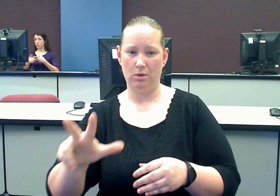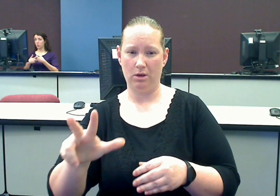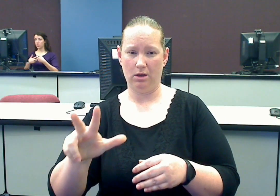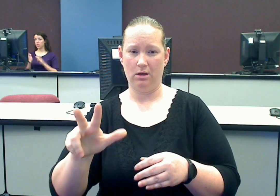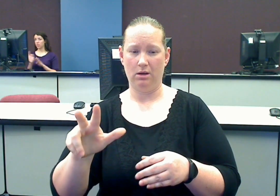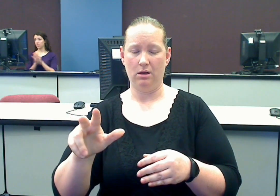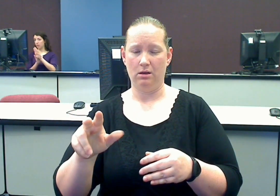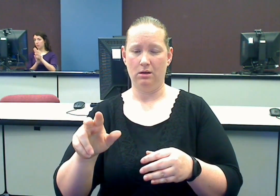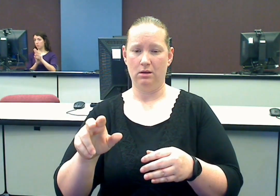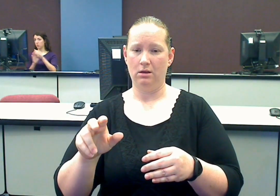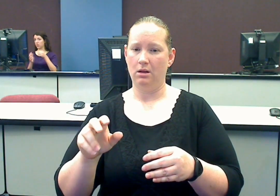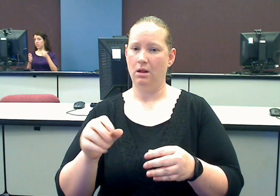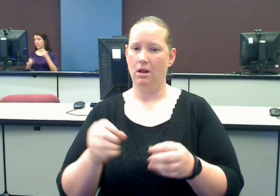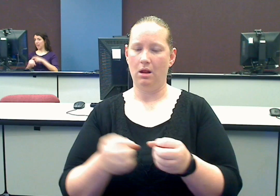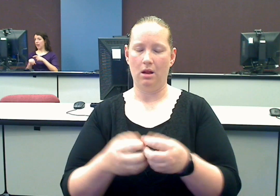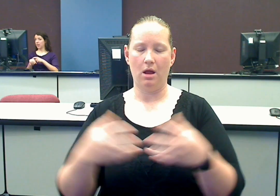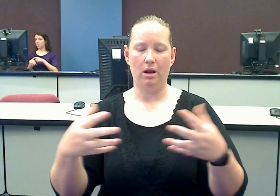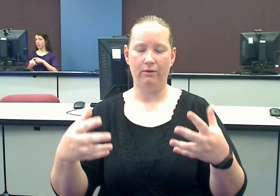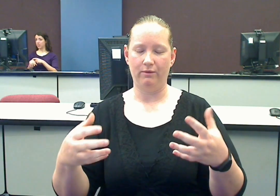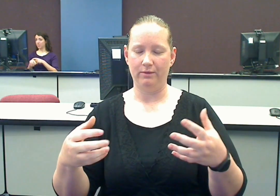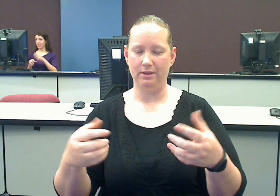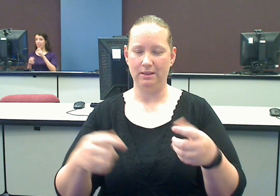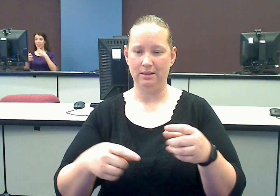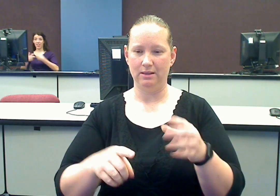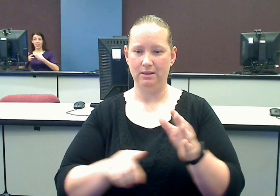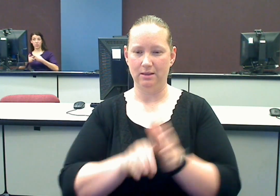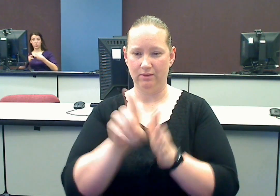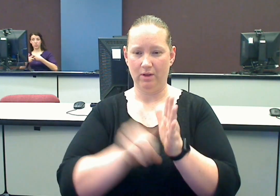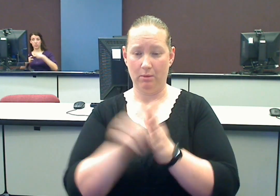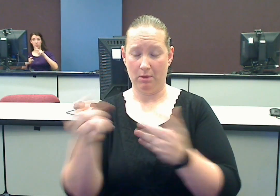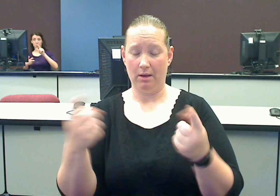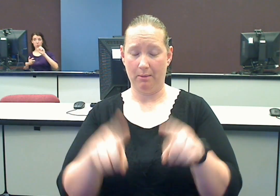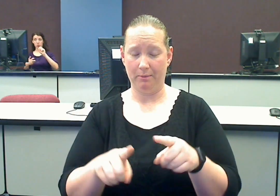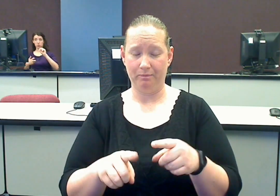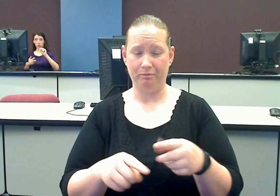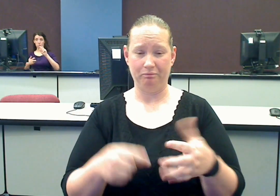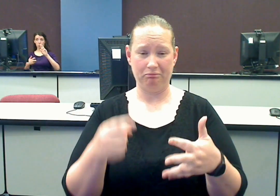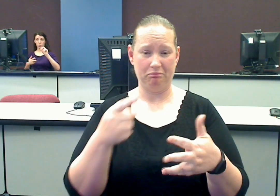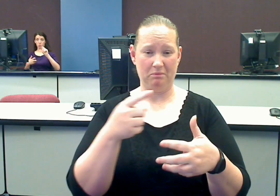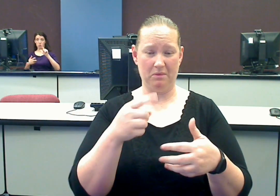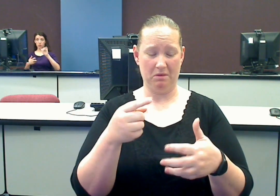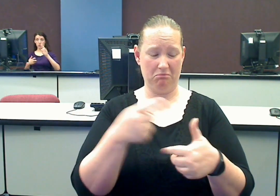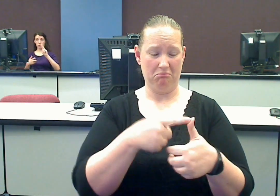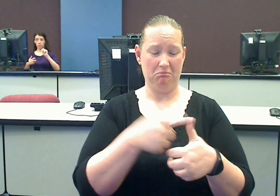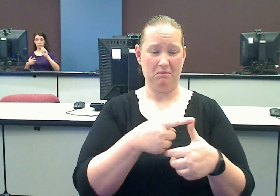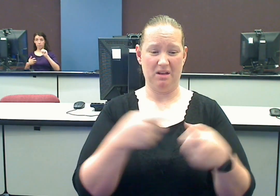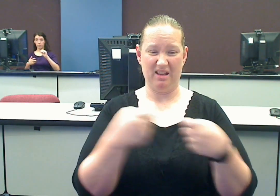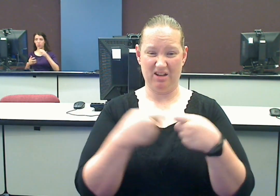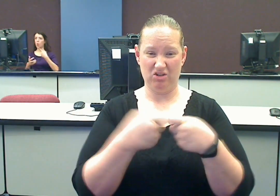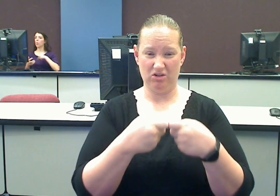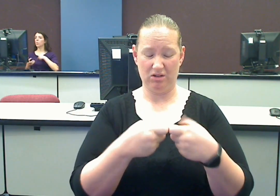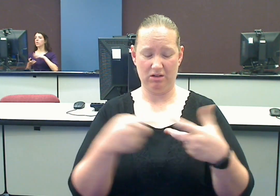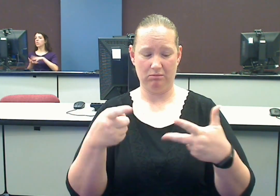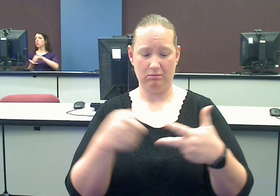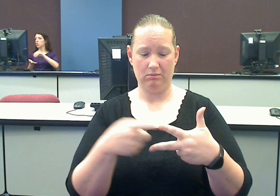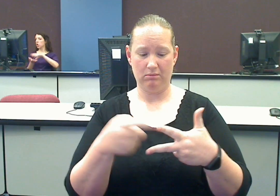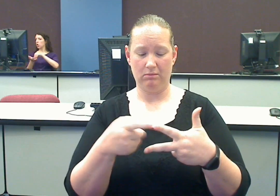period. Electricity, petroleum. We learned to mass produce